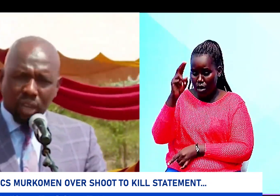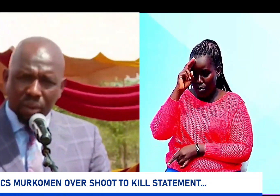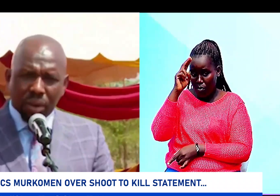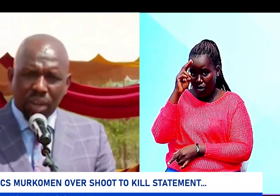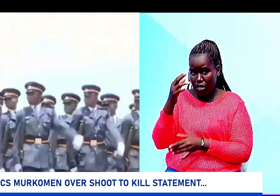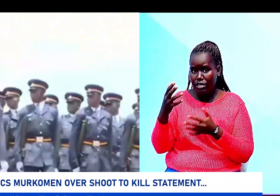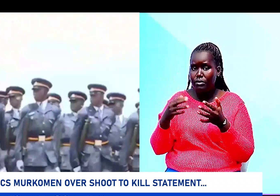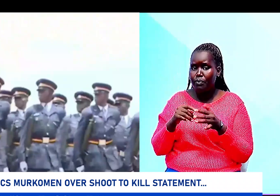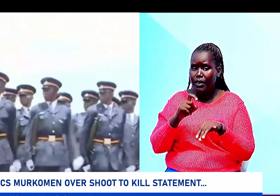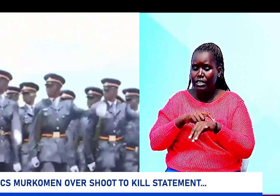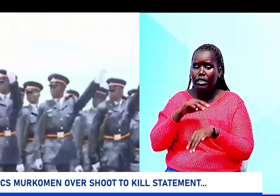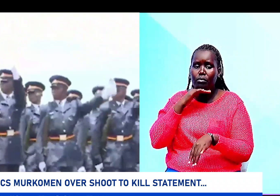kustakiwa?